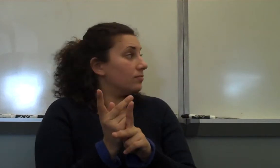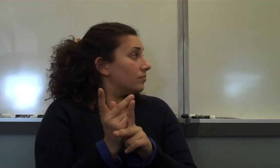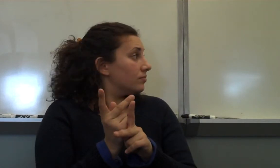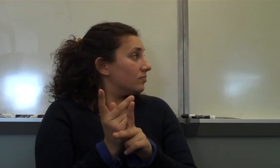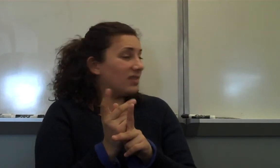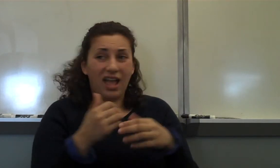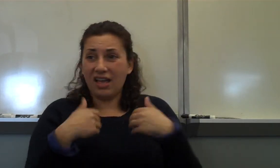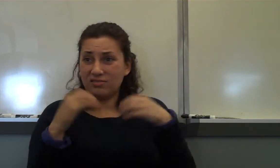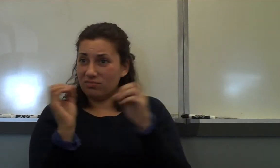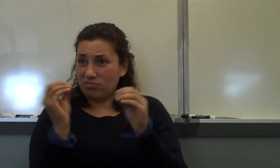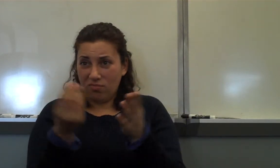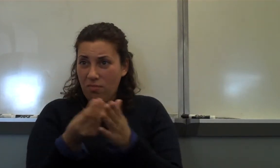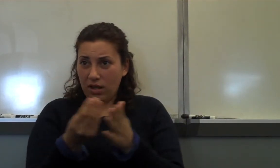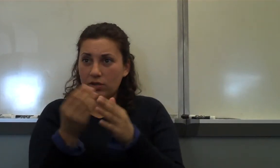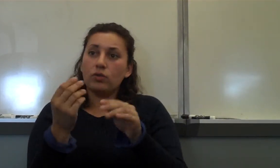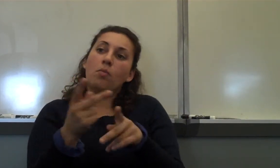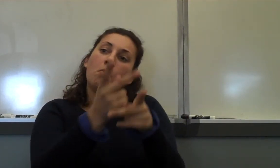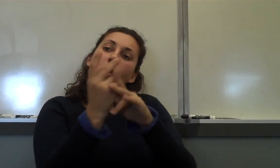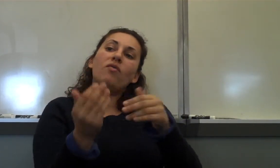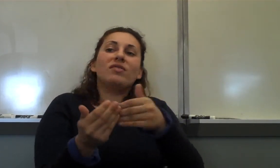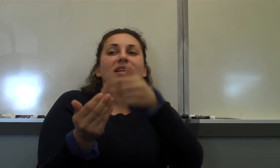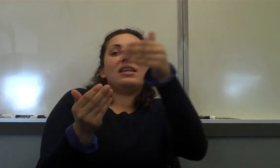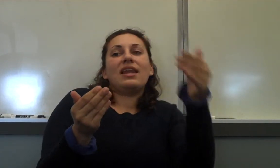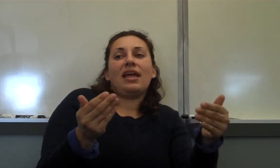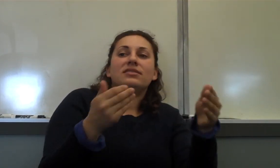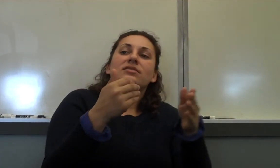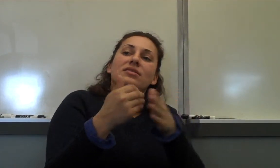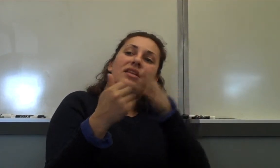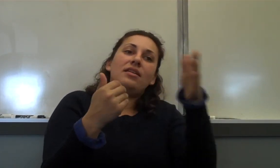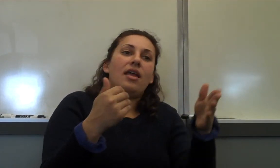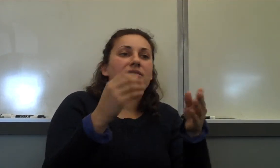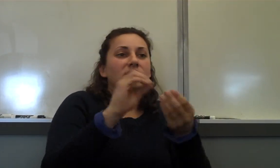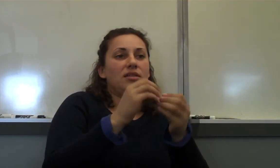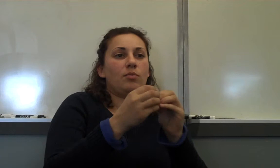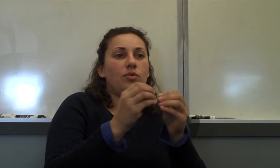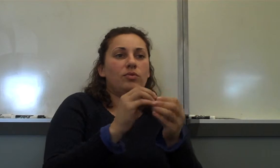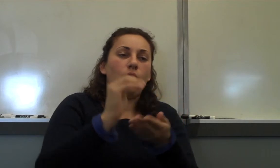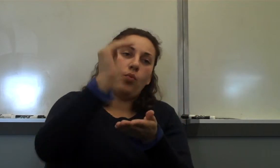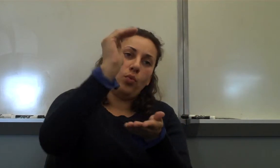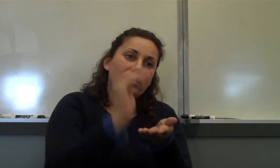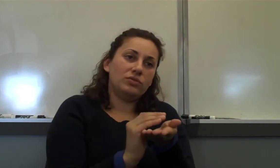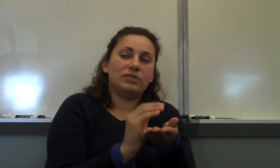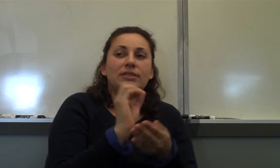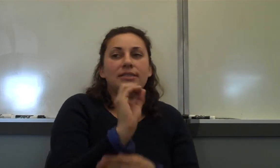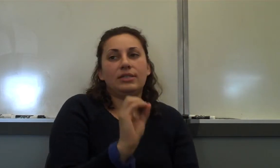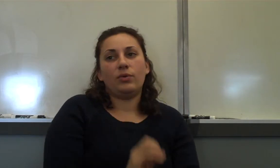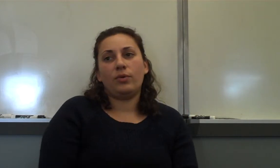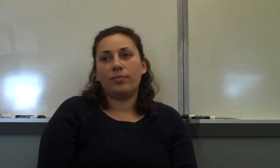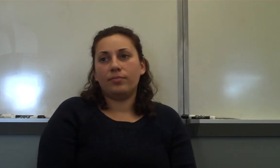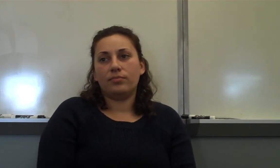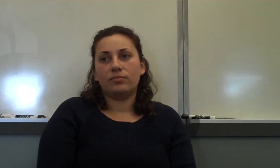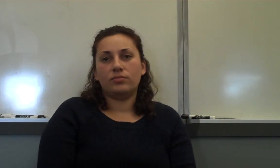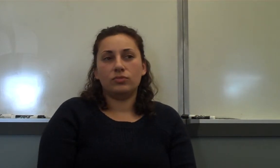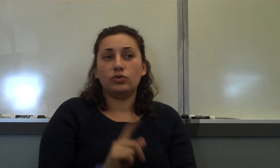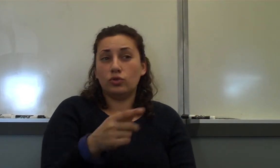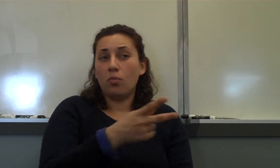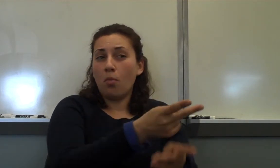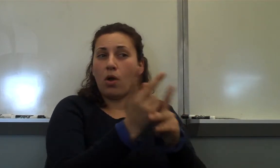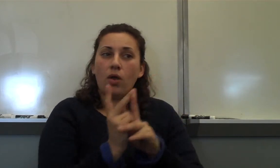money at all, you go next door, borrow that one, of course it reduces that to 0. So technically you're borrowing $100.